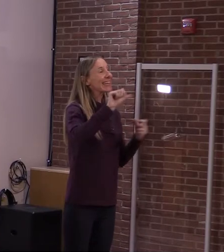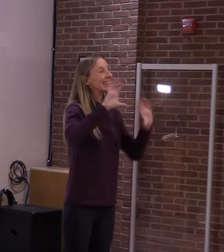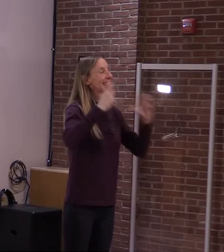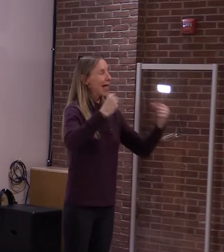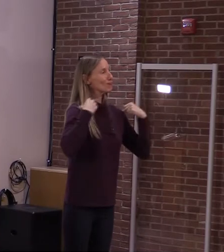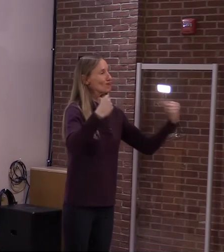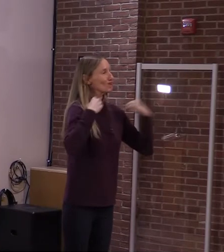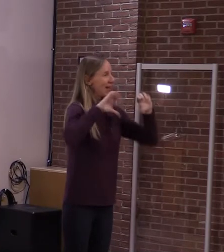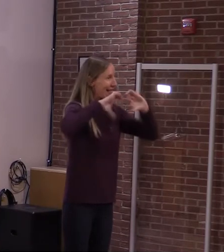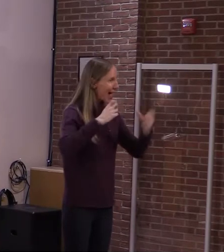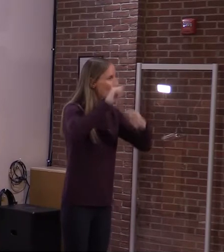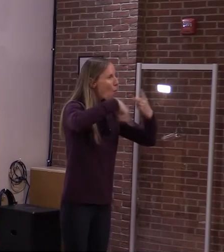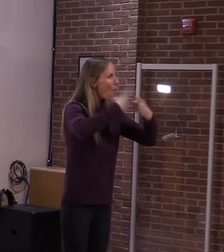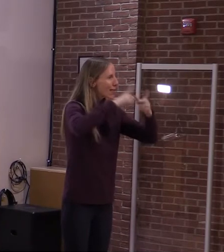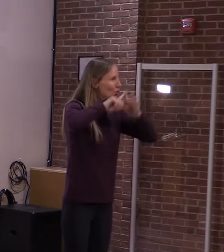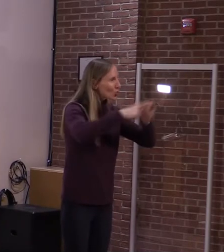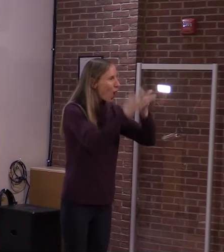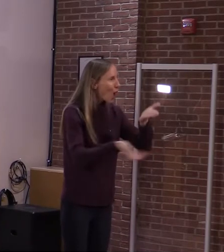1st?